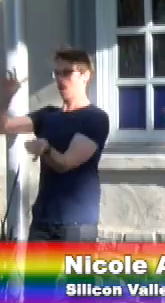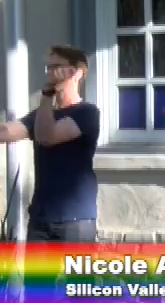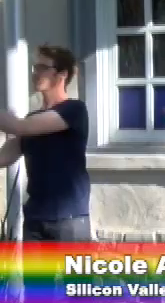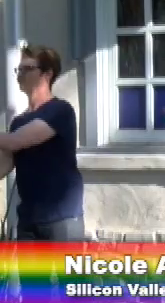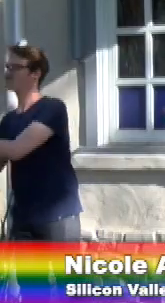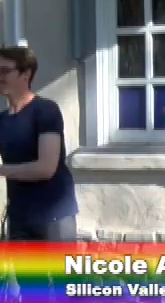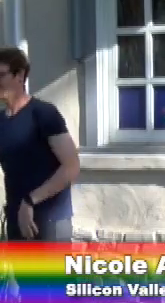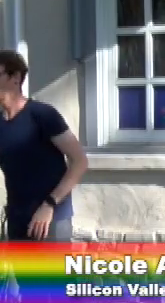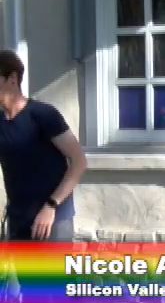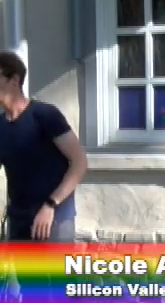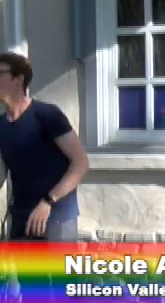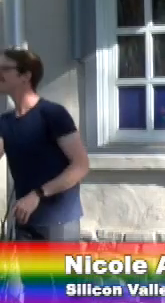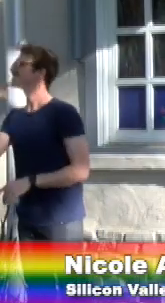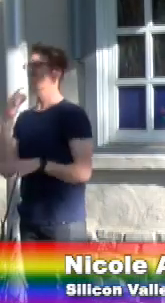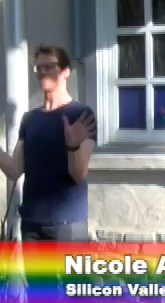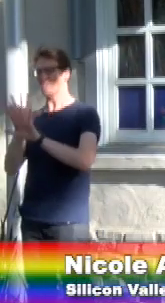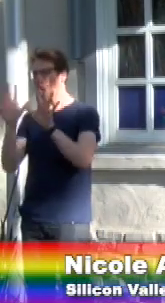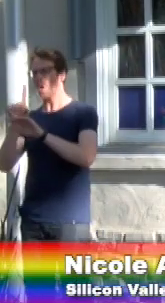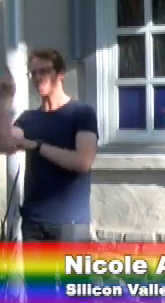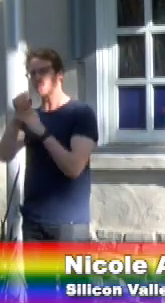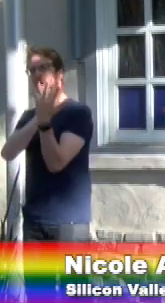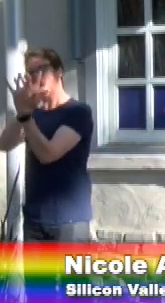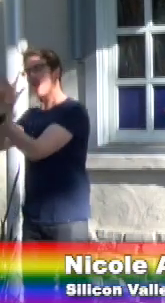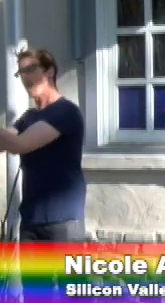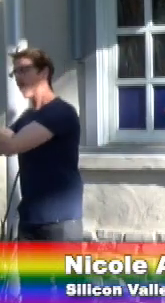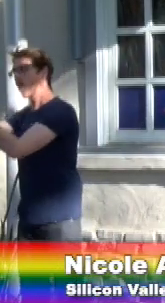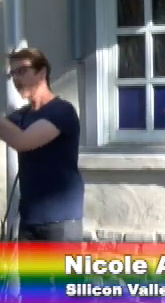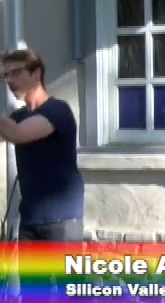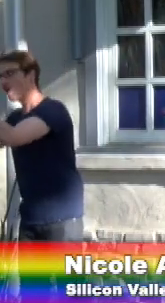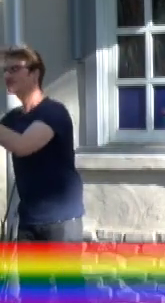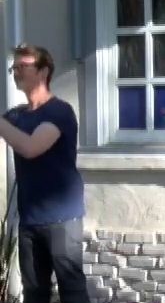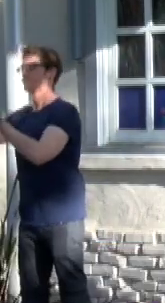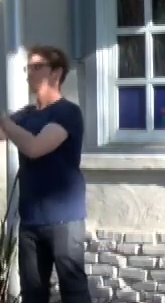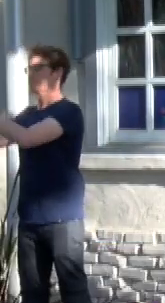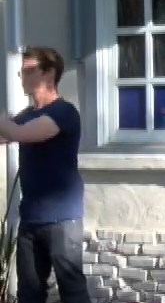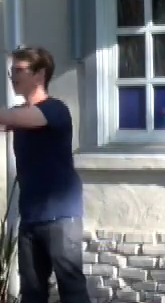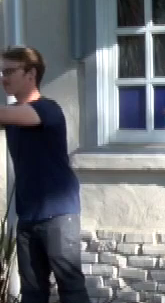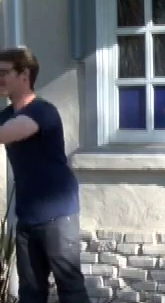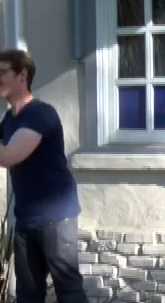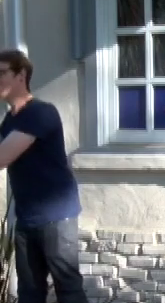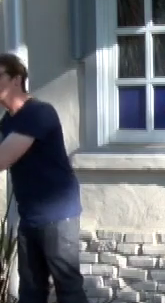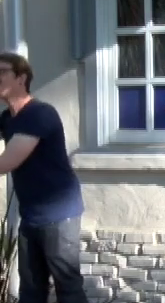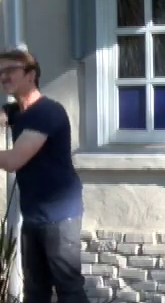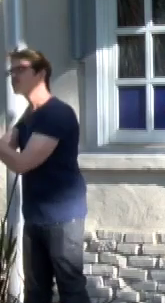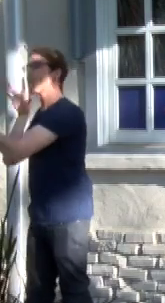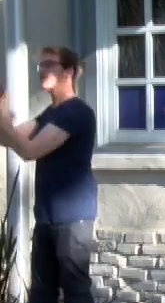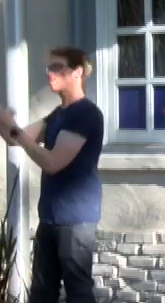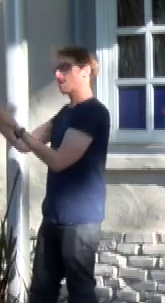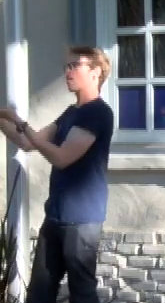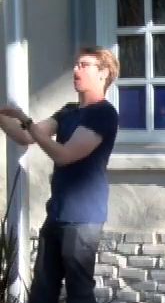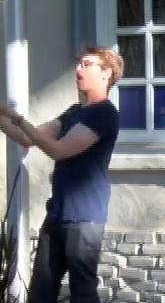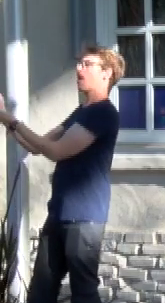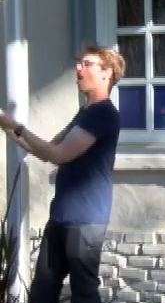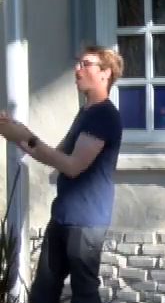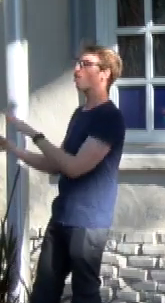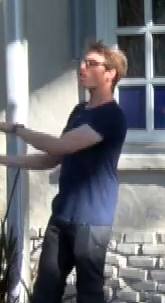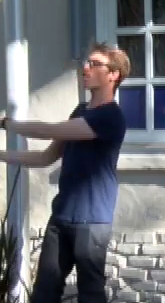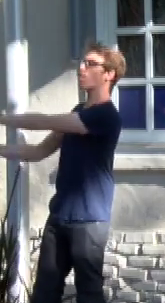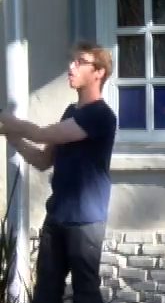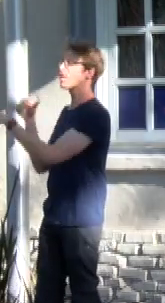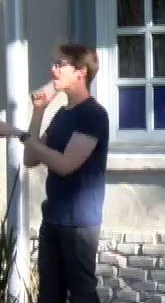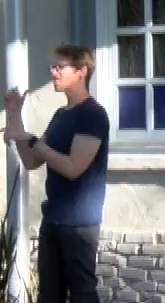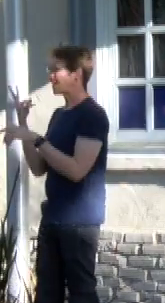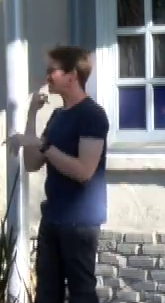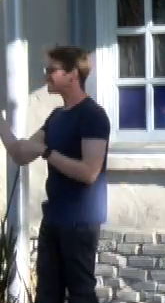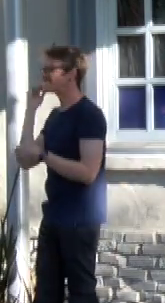that. He said, no, we need to reach out to all of our community. Yeah. We need to reach out to those marginalized groups that are